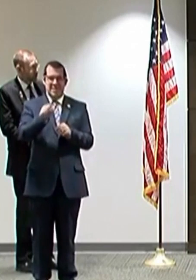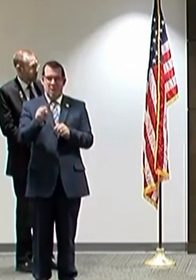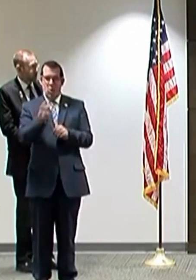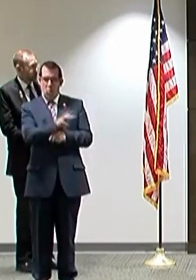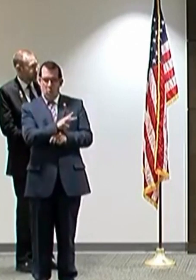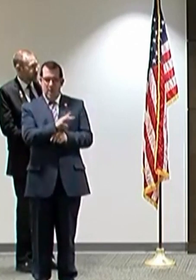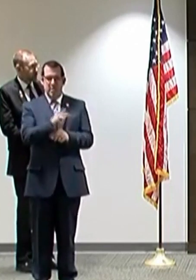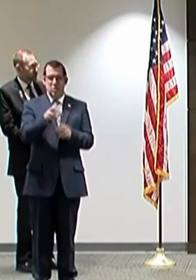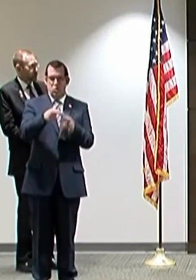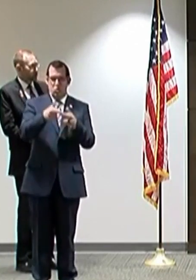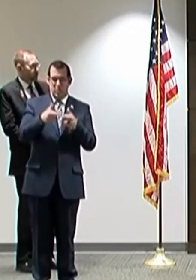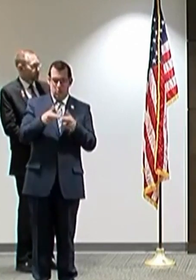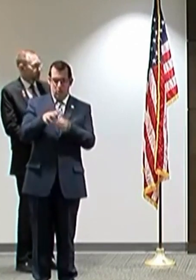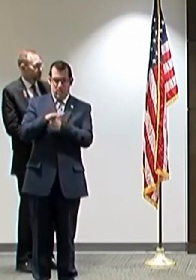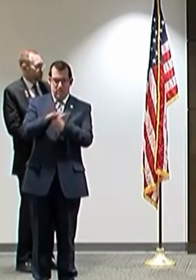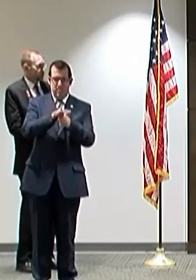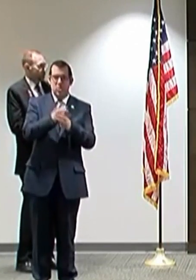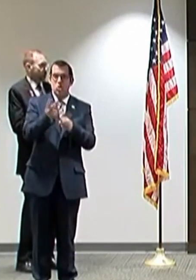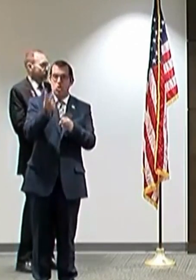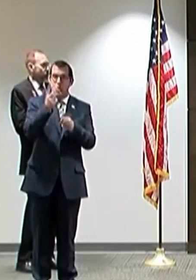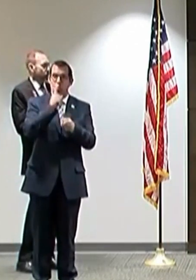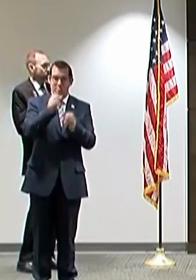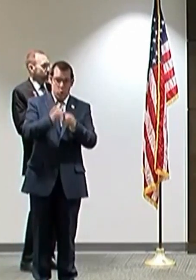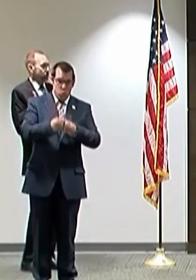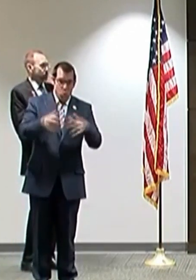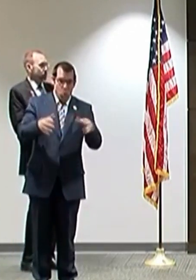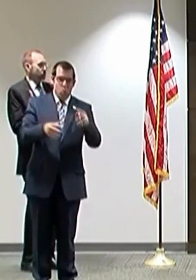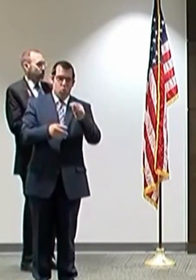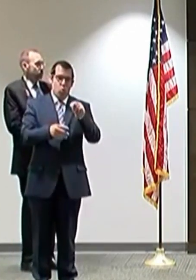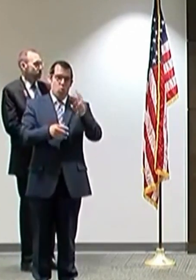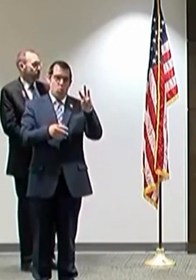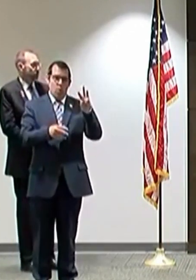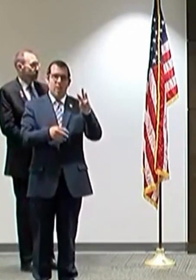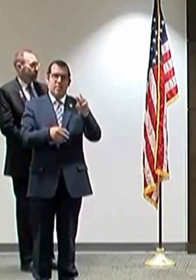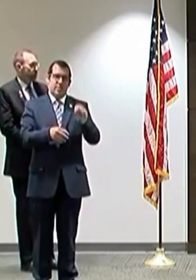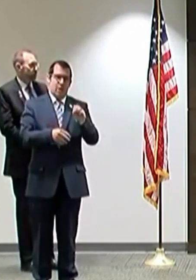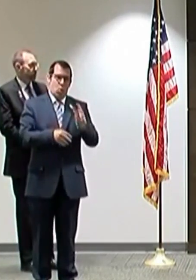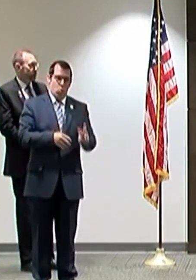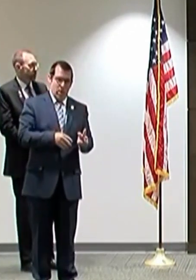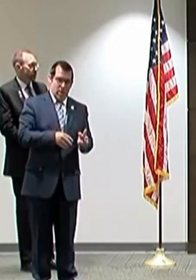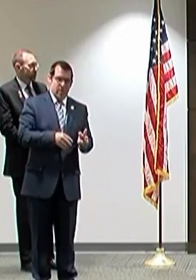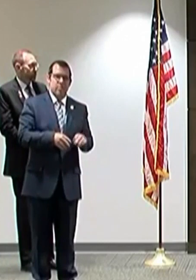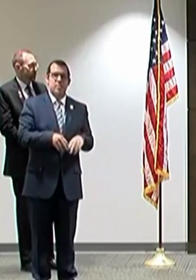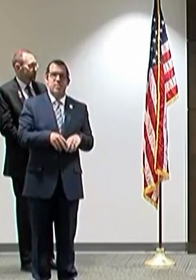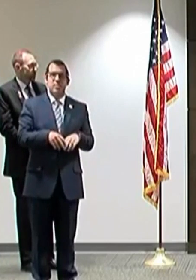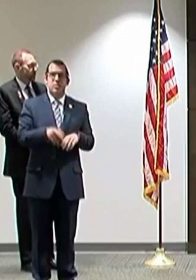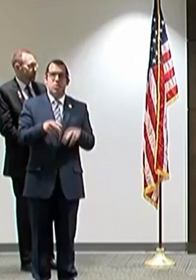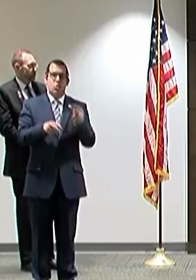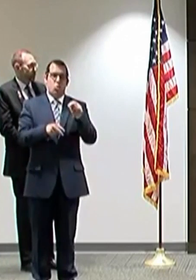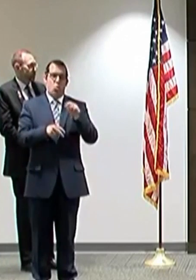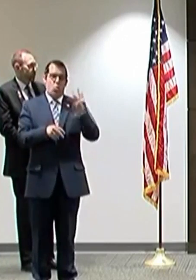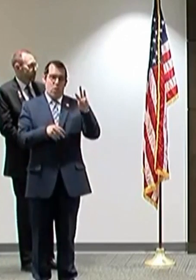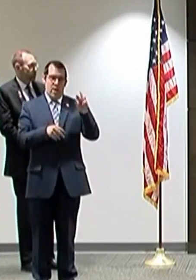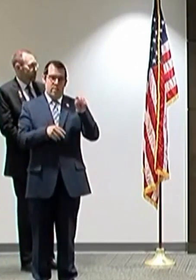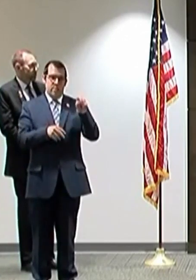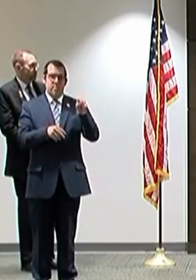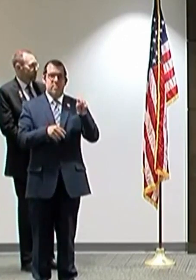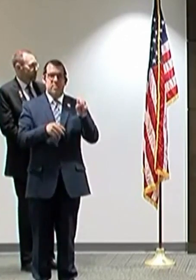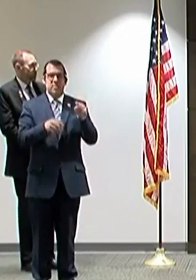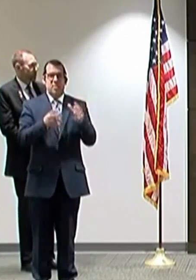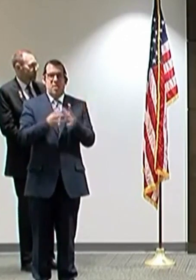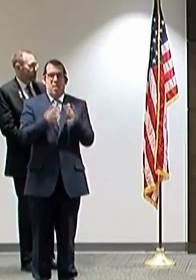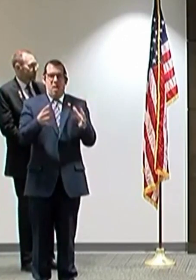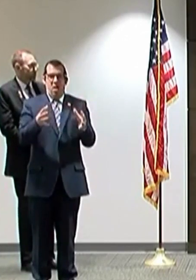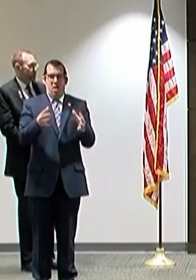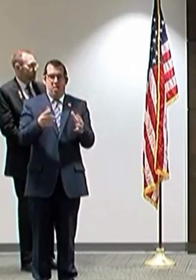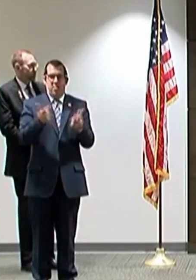southwest regions. The two growth areas really are northwest and southwest, and the northwest, of course, has the dramatic growth that